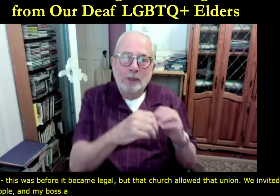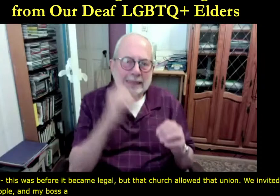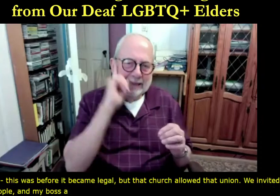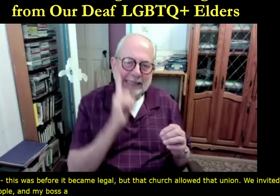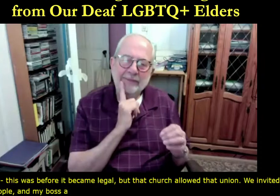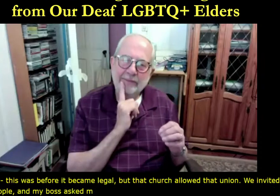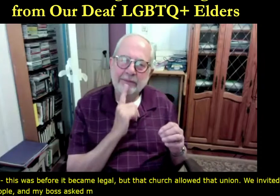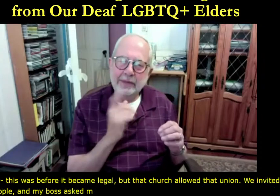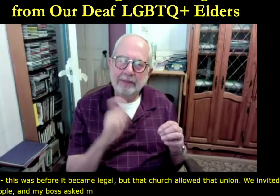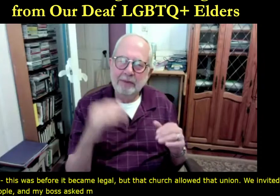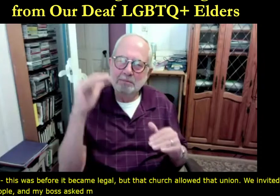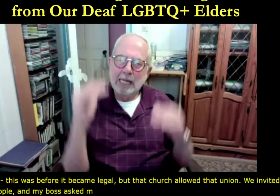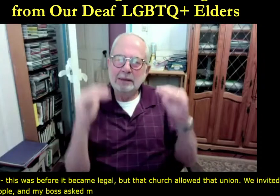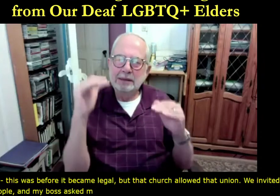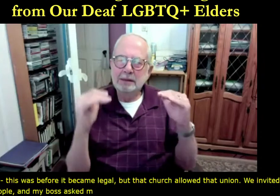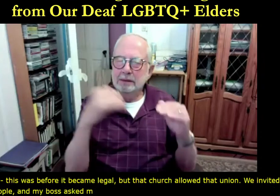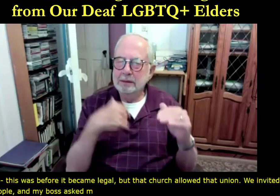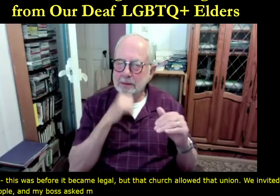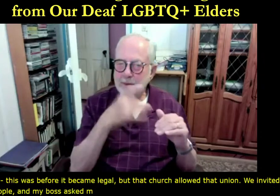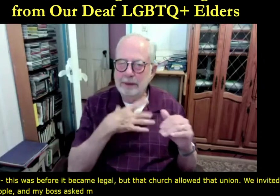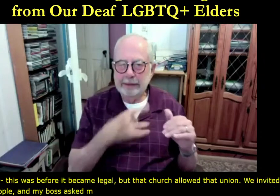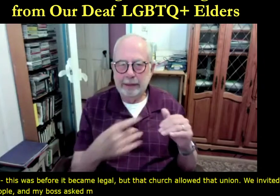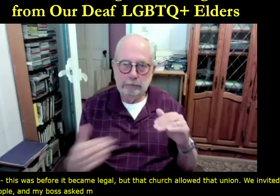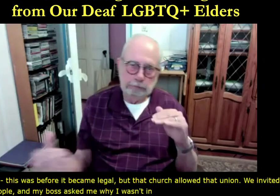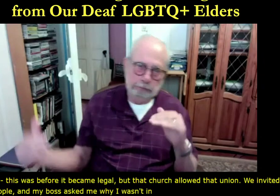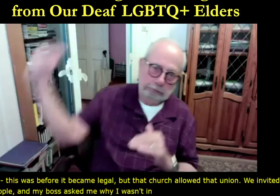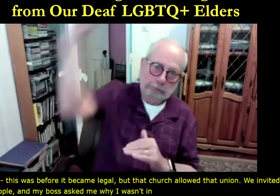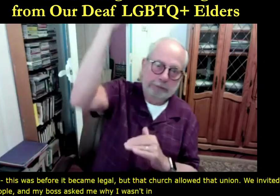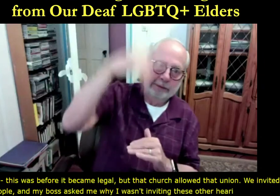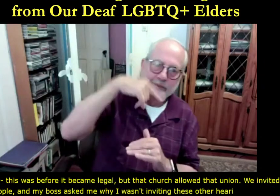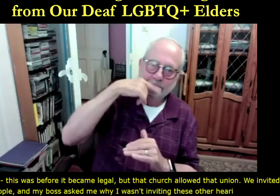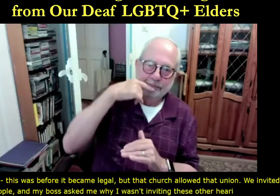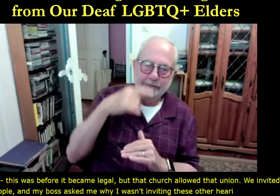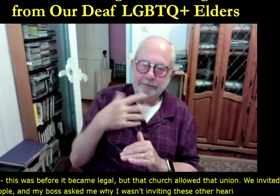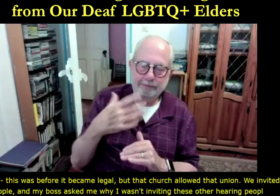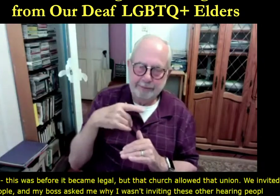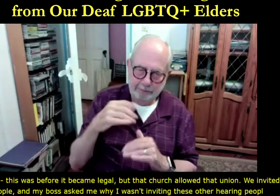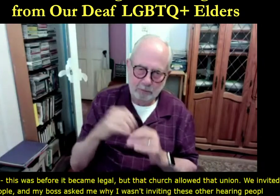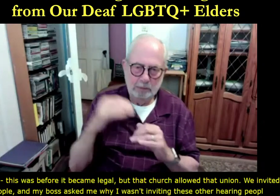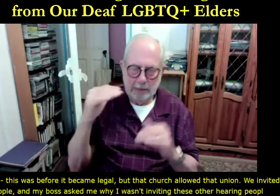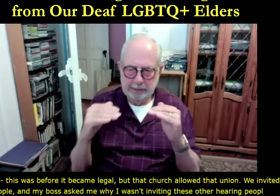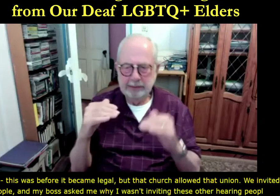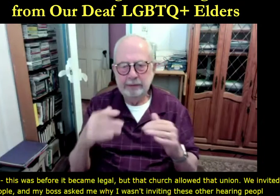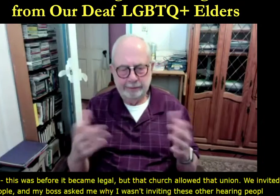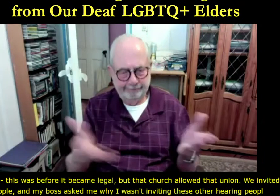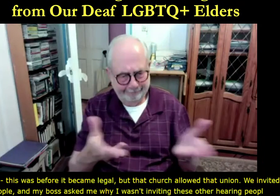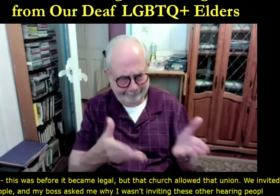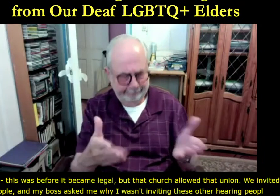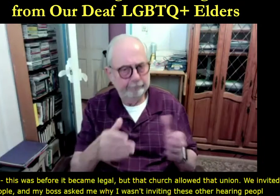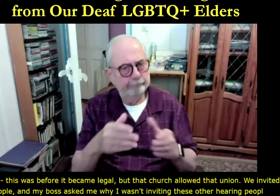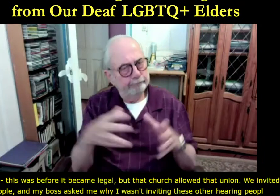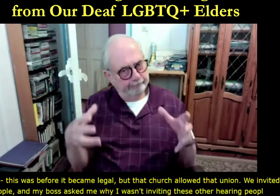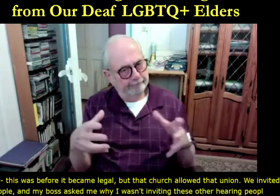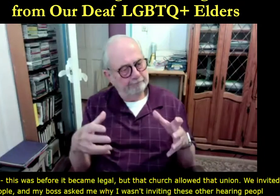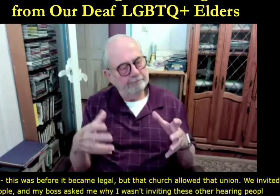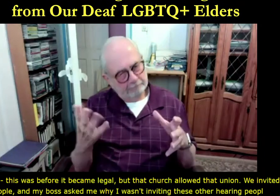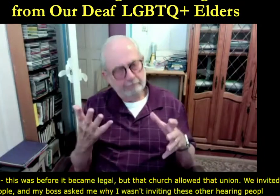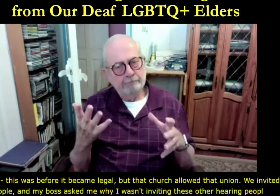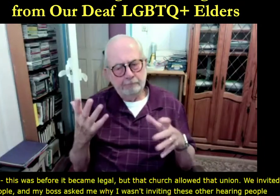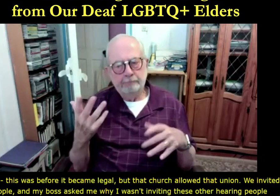well okay you know we needed more deaf people so we didn't want so many hearing people we wanted an equal amount